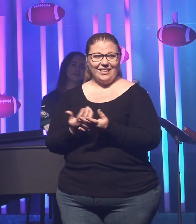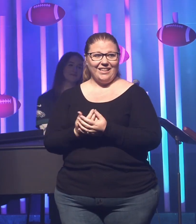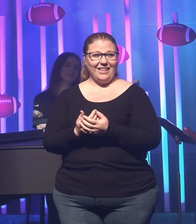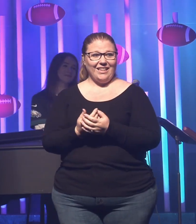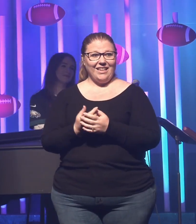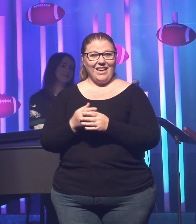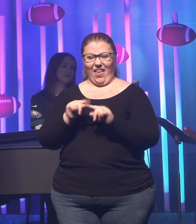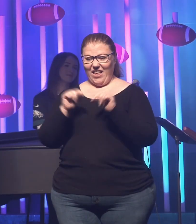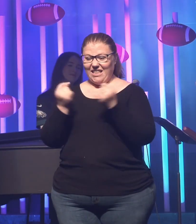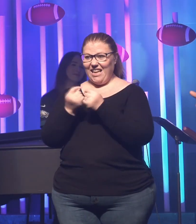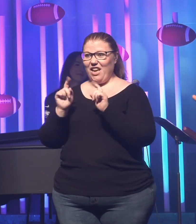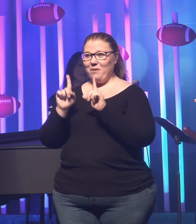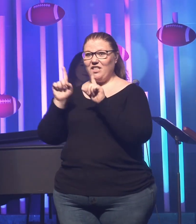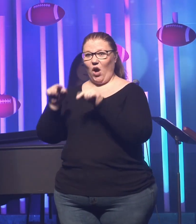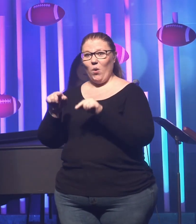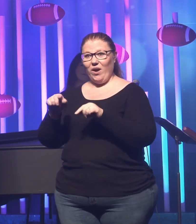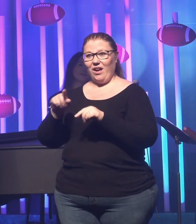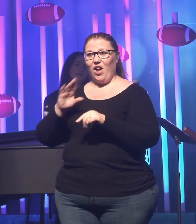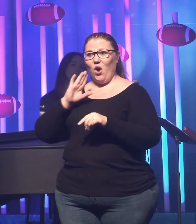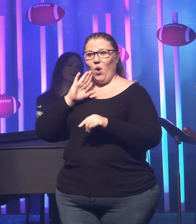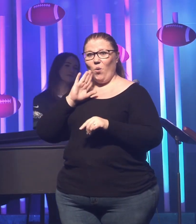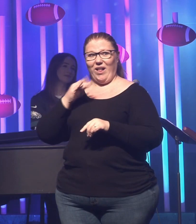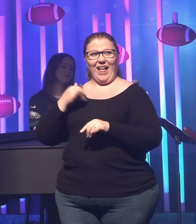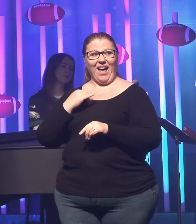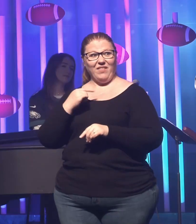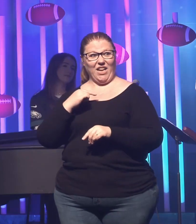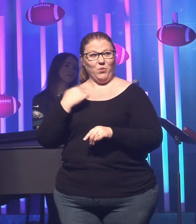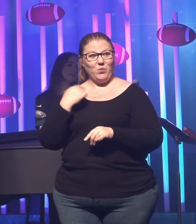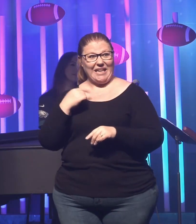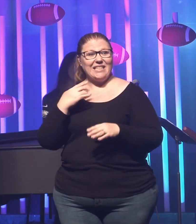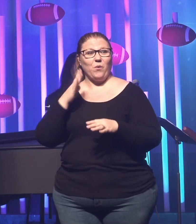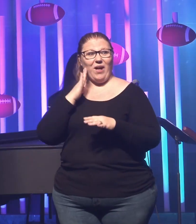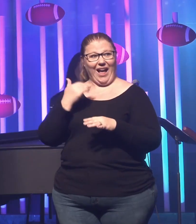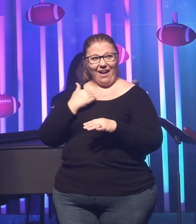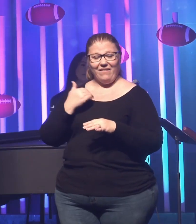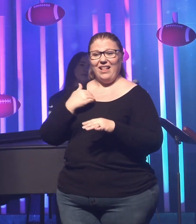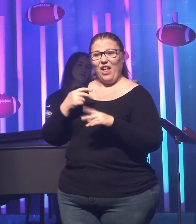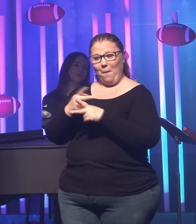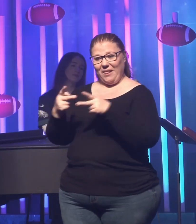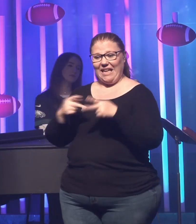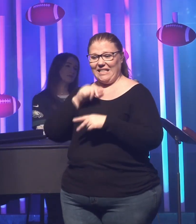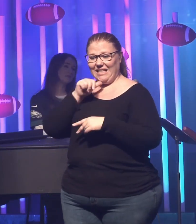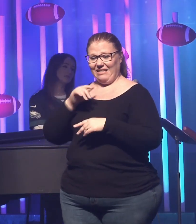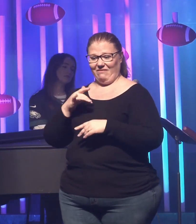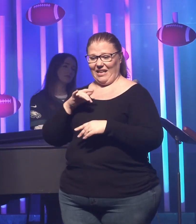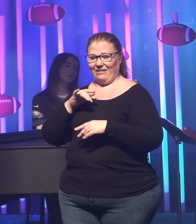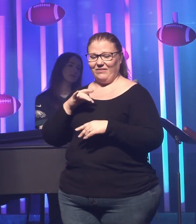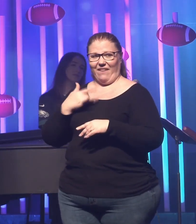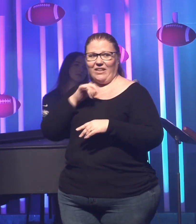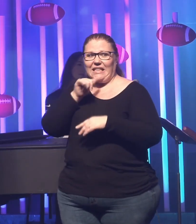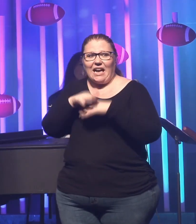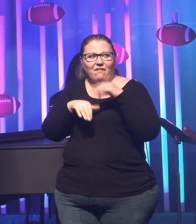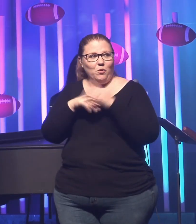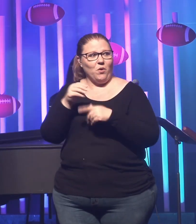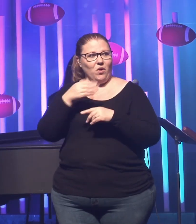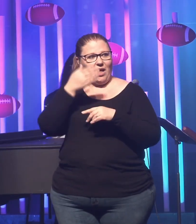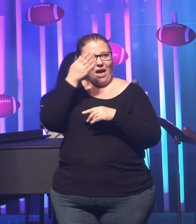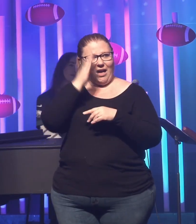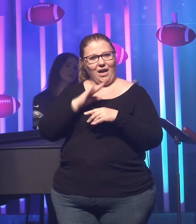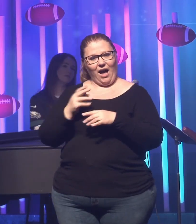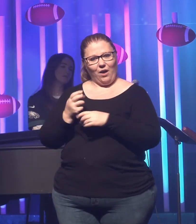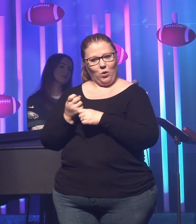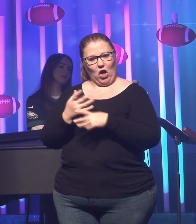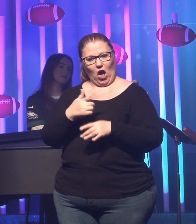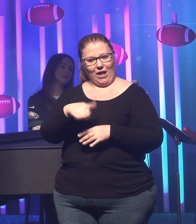they're going, and they're going to have to take risks, and they're going to be in places they're going to feel uncomfortable. God's going to take them out of their comfort